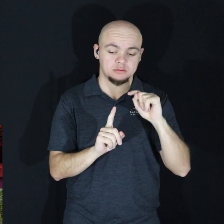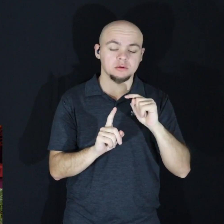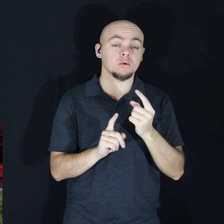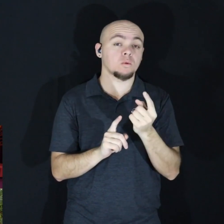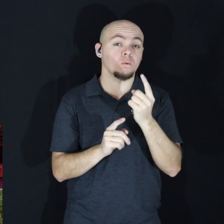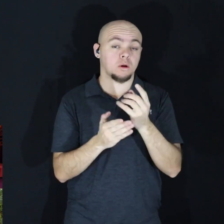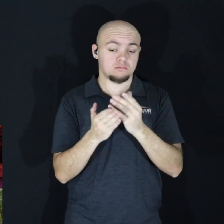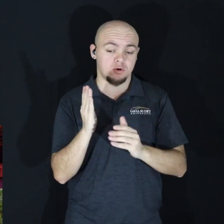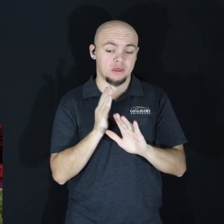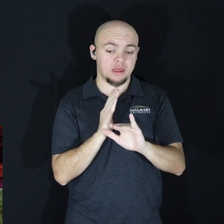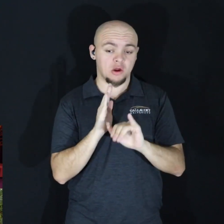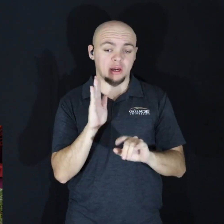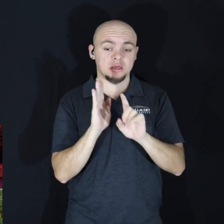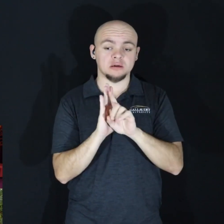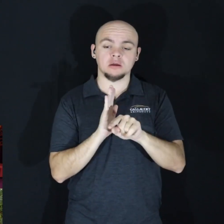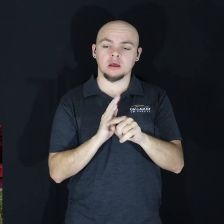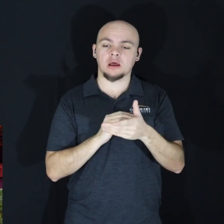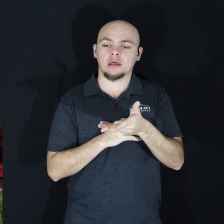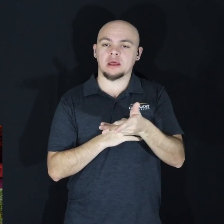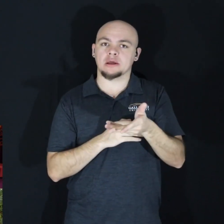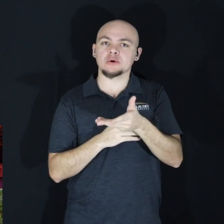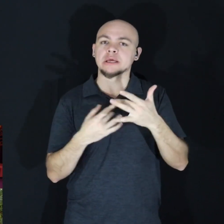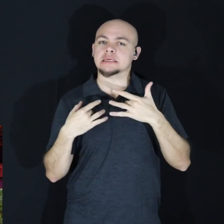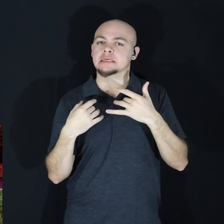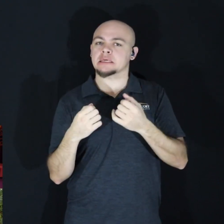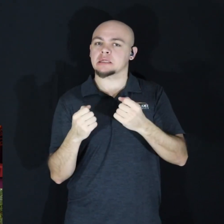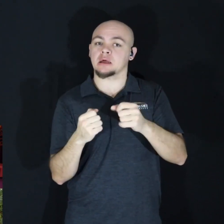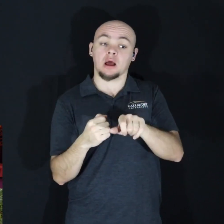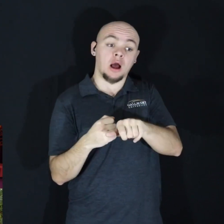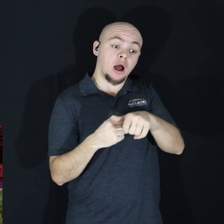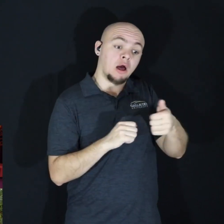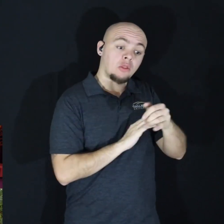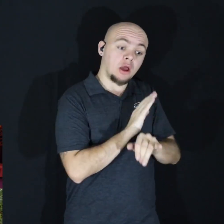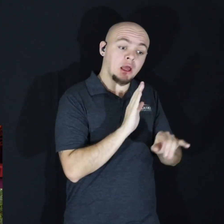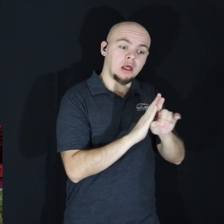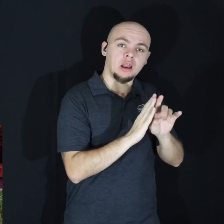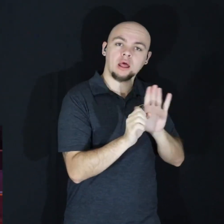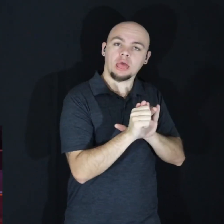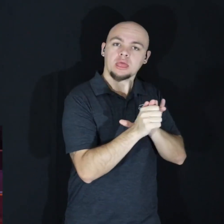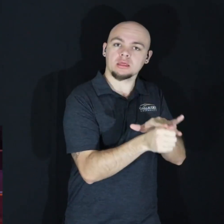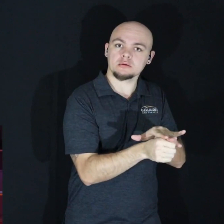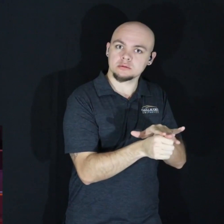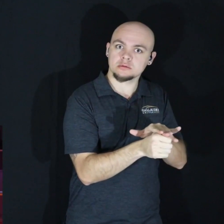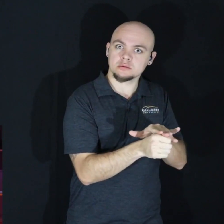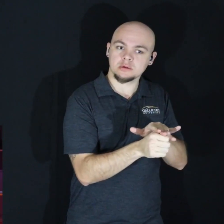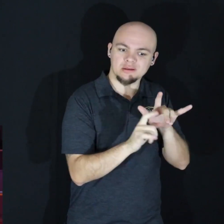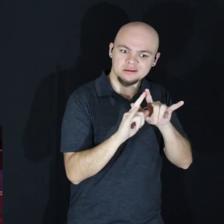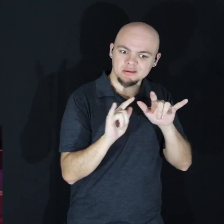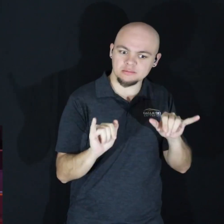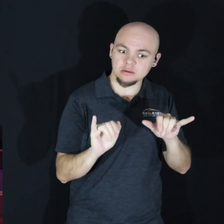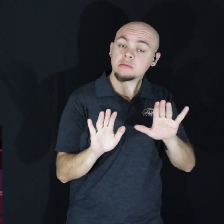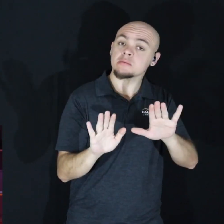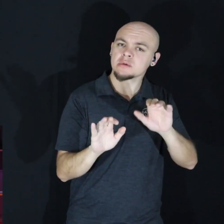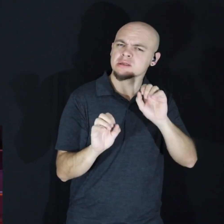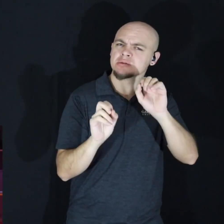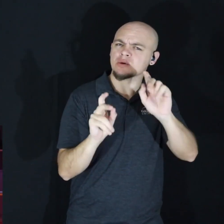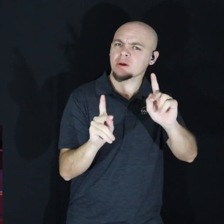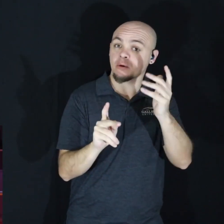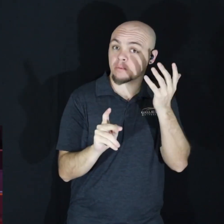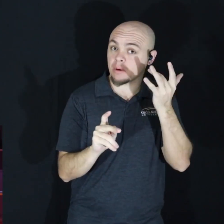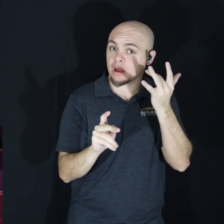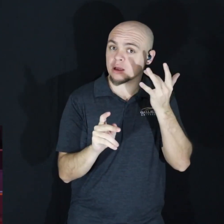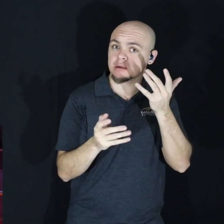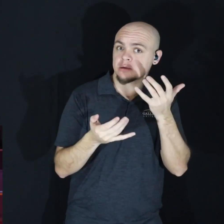of their identity might fight healing, another one might be suppressed in the process. But that's okay, because we still